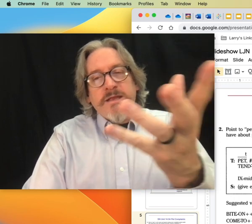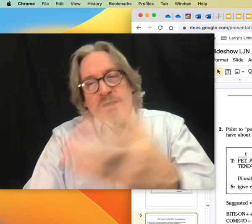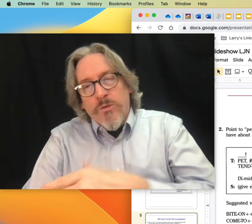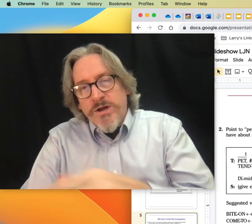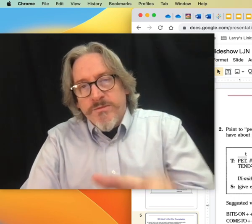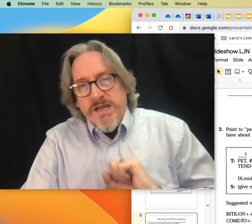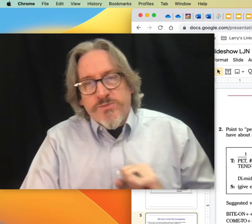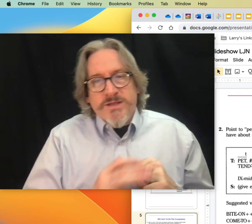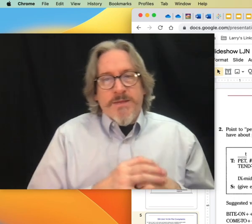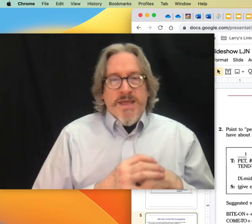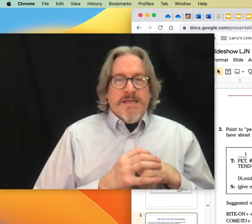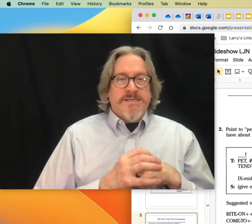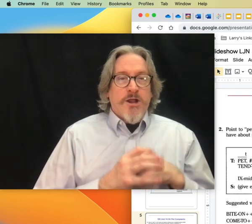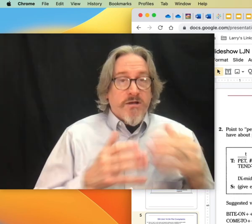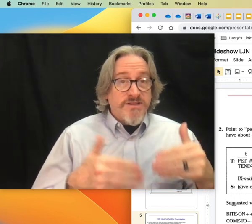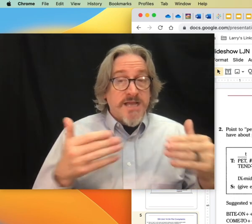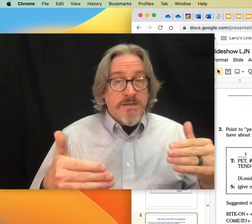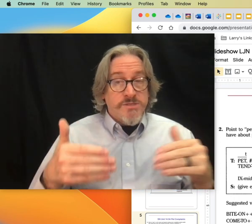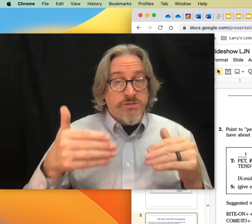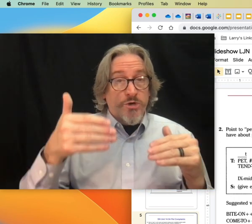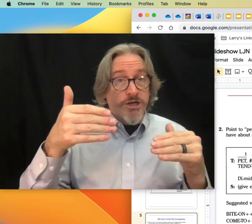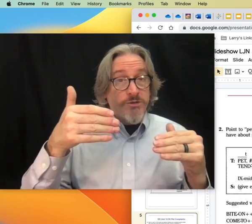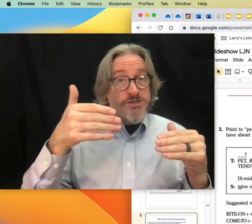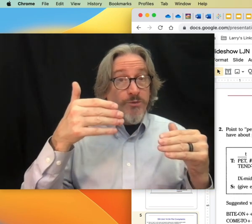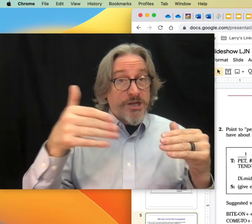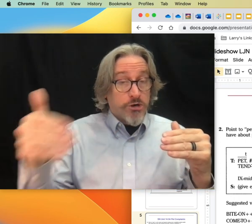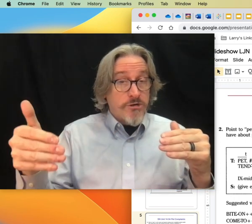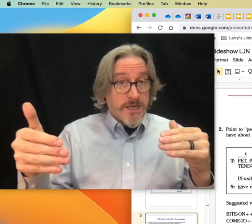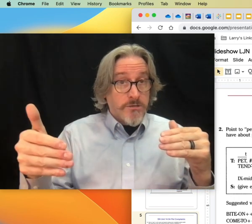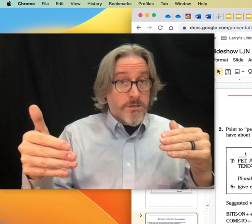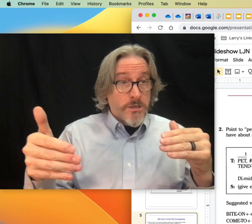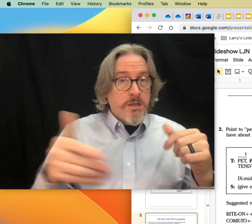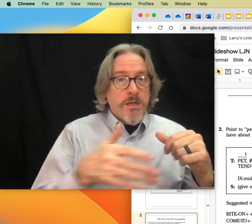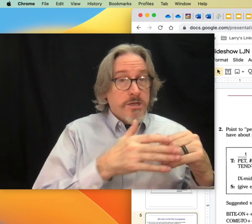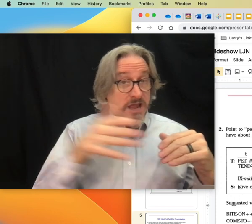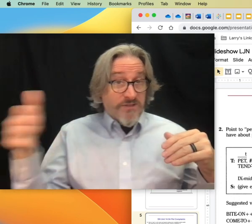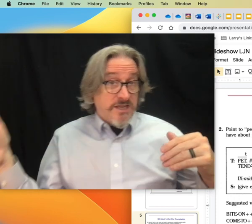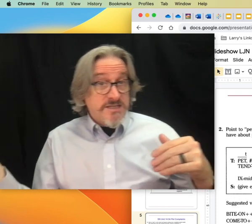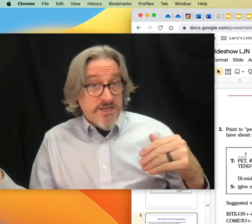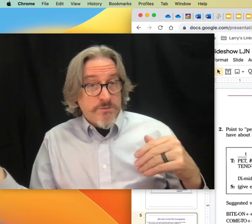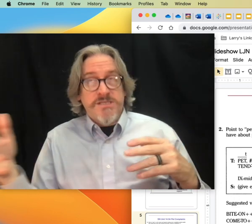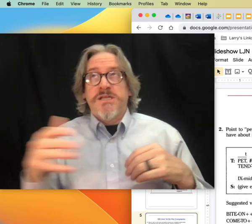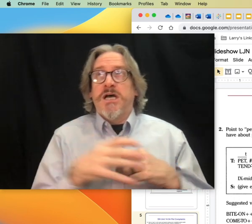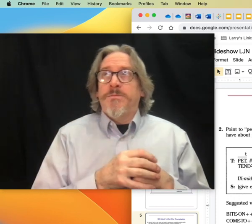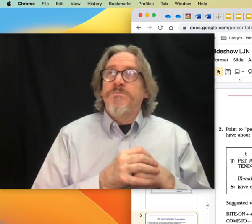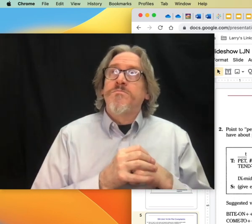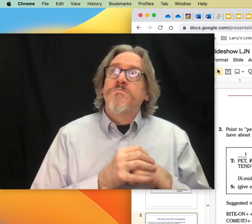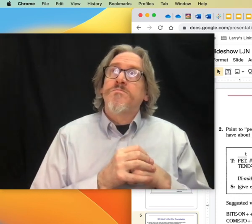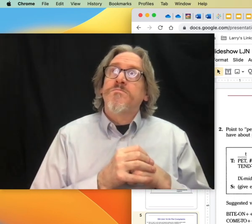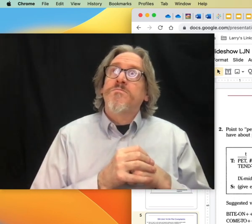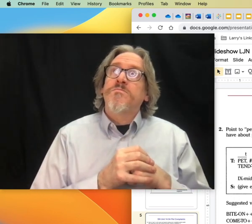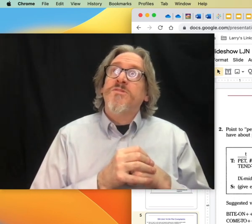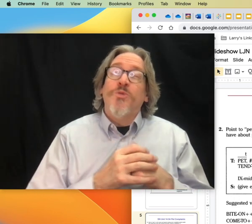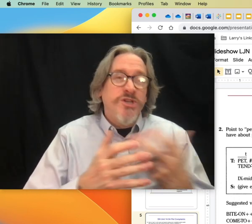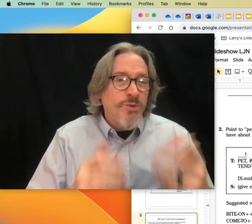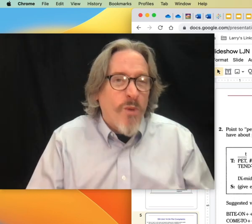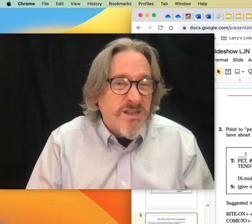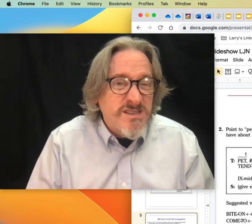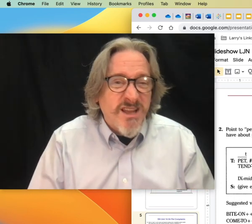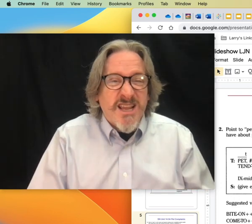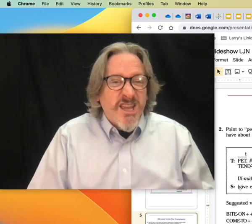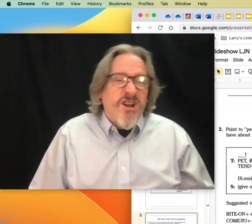And, you know, one nice point they make is that oftentimes we're going to use the recurring, not the continuous. You